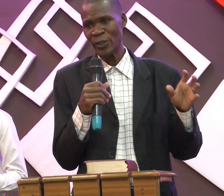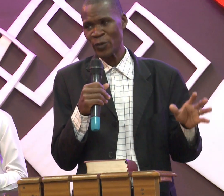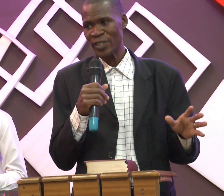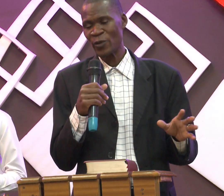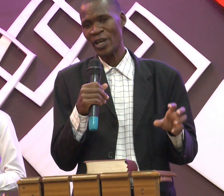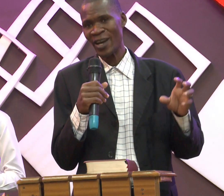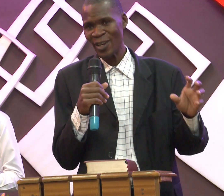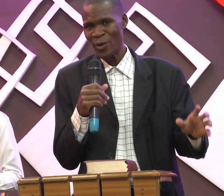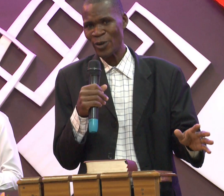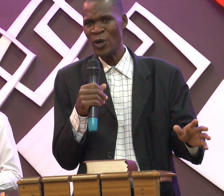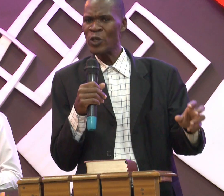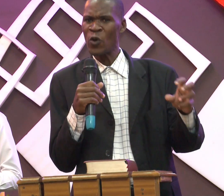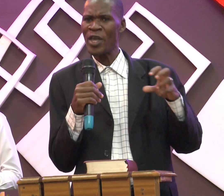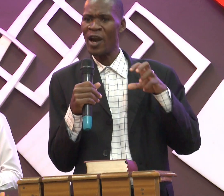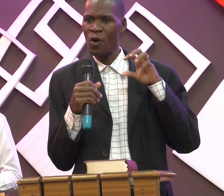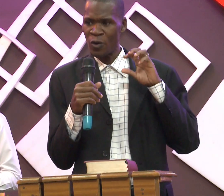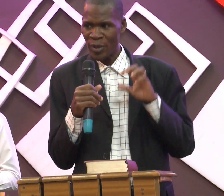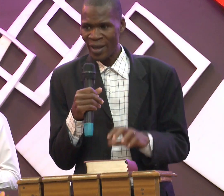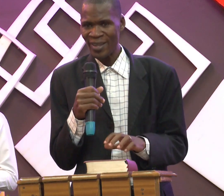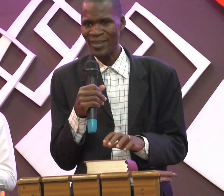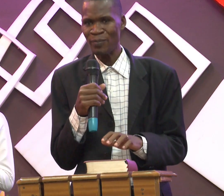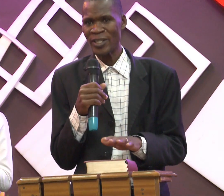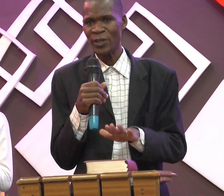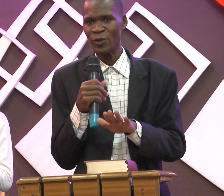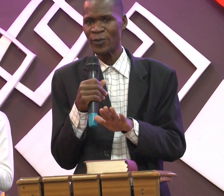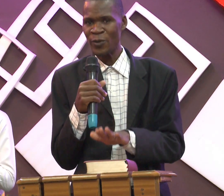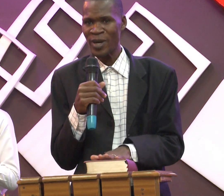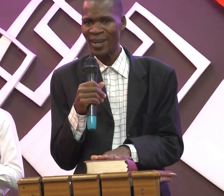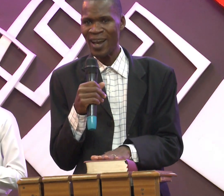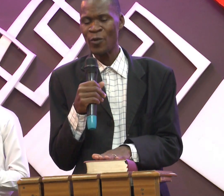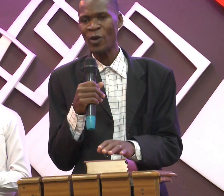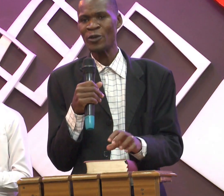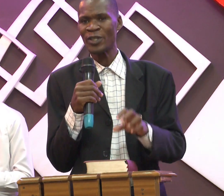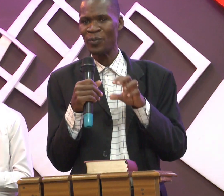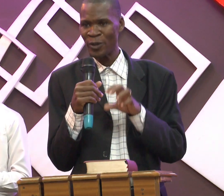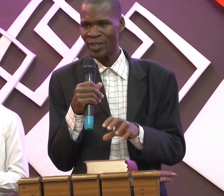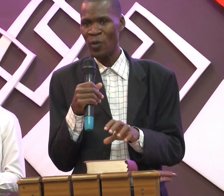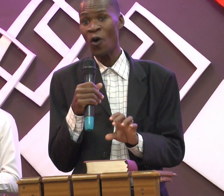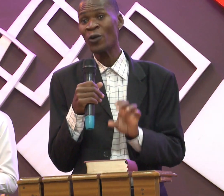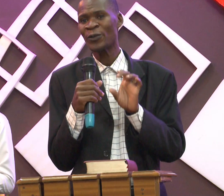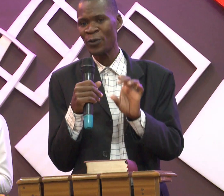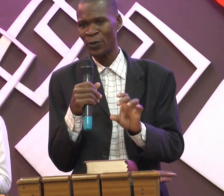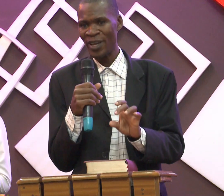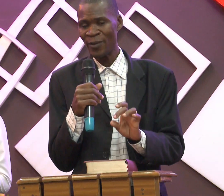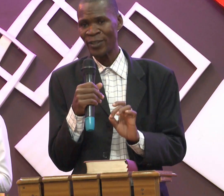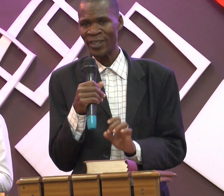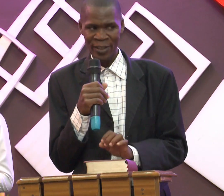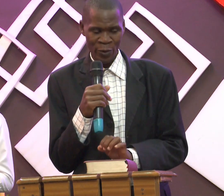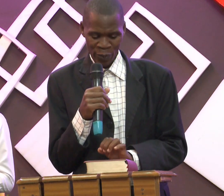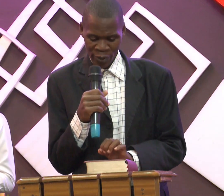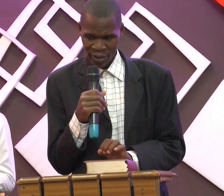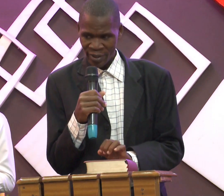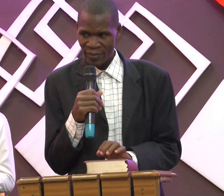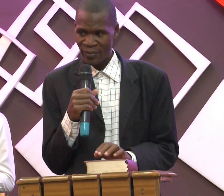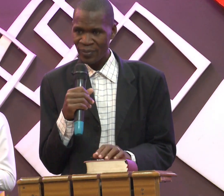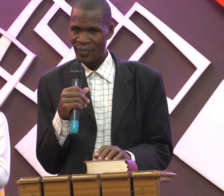have ministries that we are carrying on. So we are all behind Pastor Joseph Serumaga, and we are going to support him all through everything that